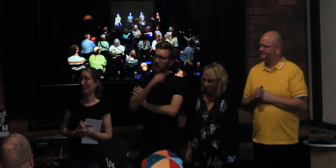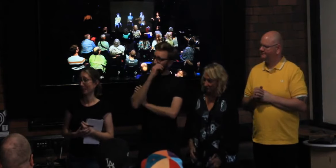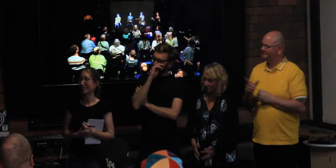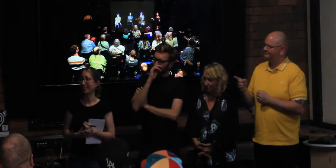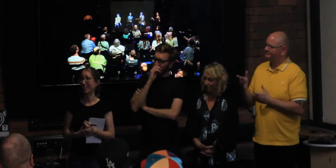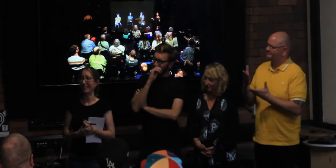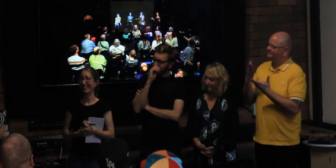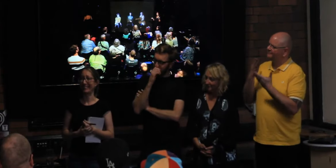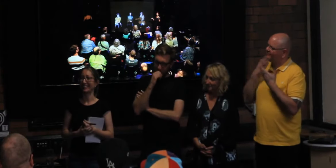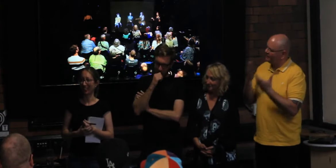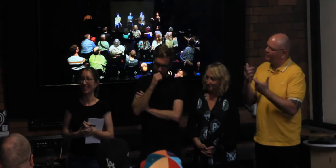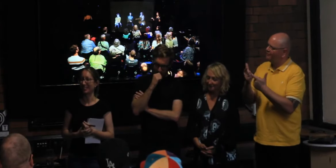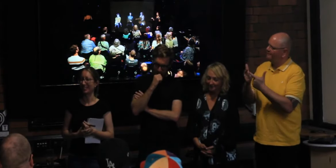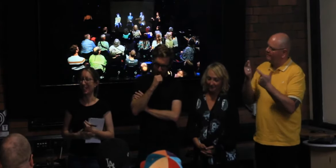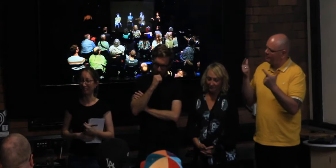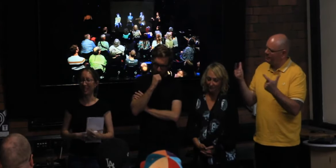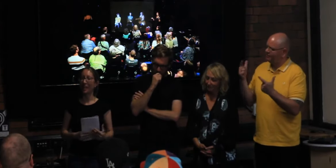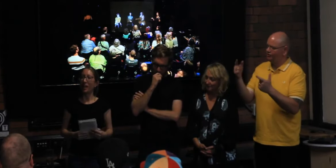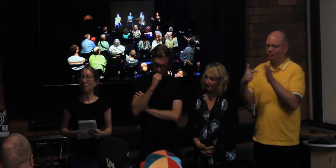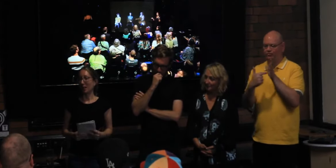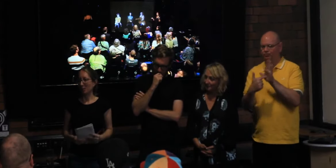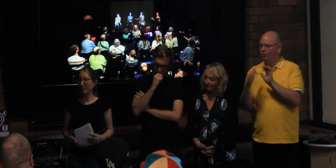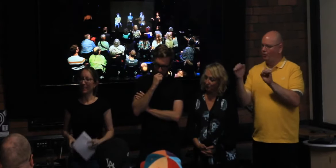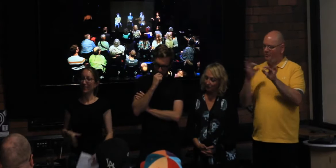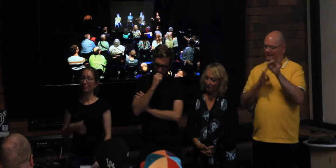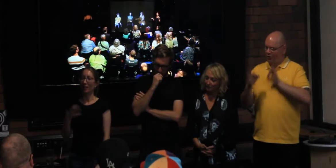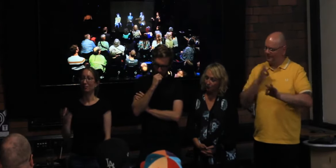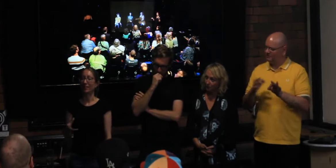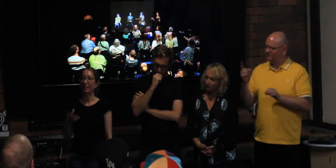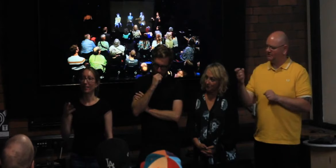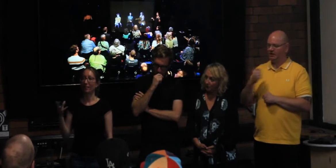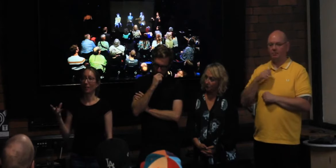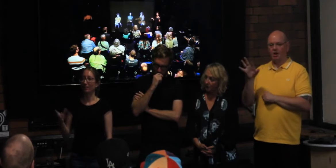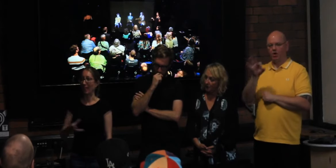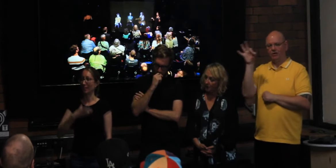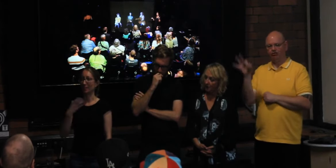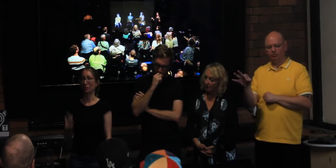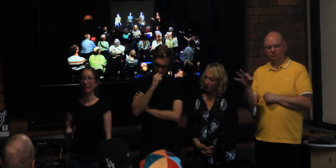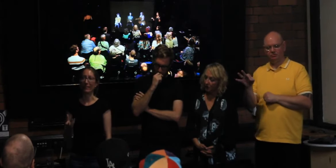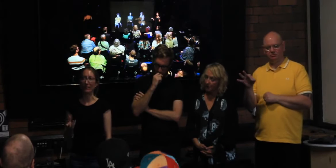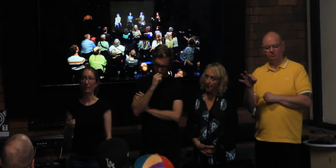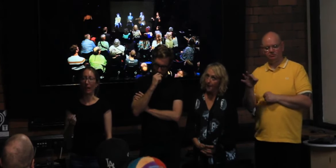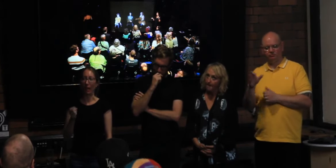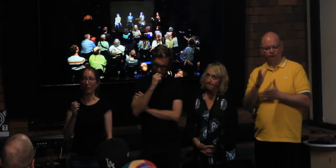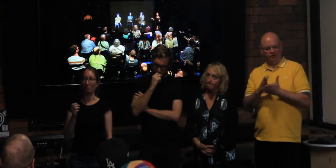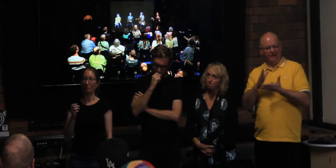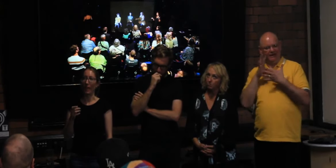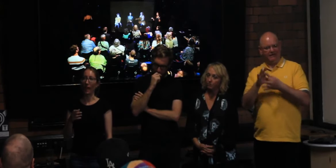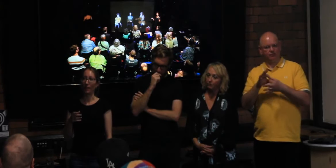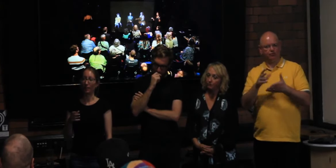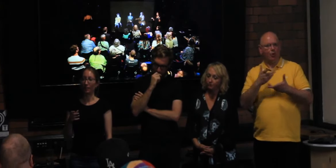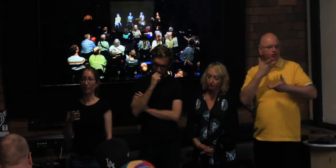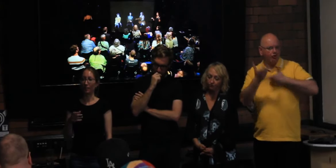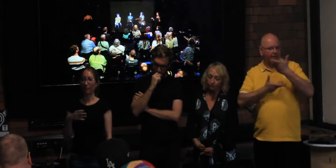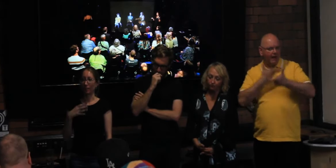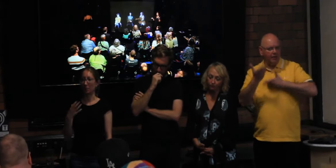Thank you very much for showing us your work. My question is about really thinking about telling stories